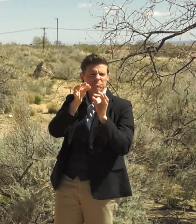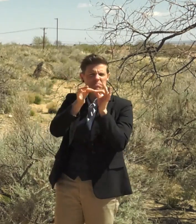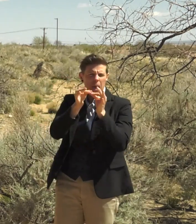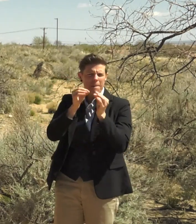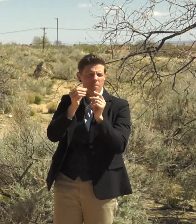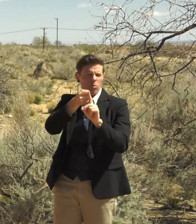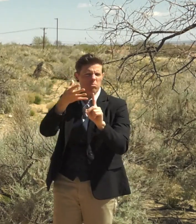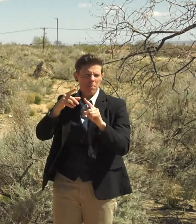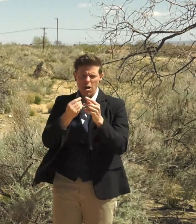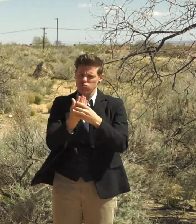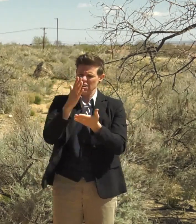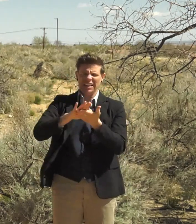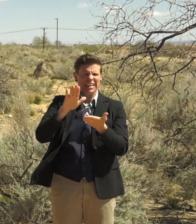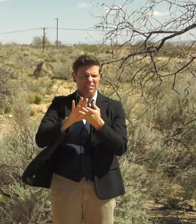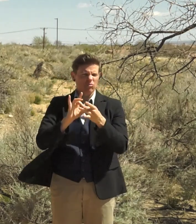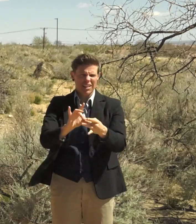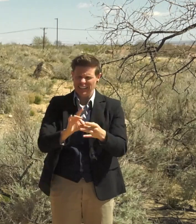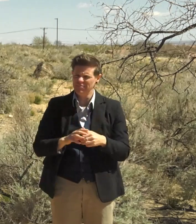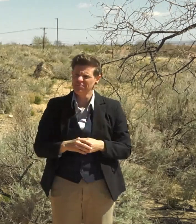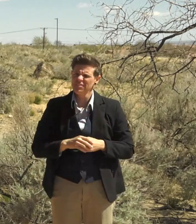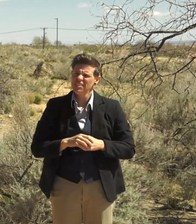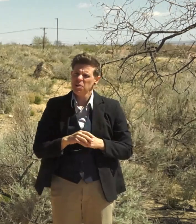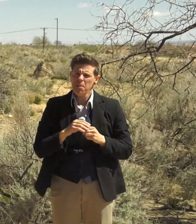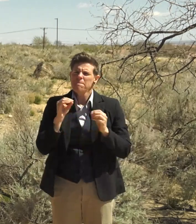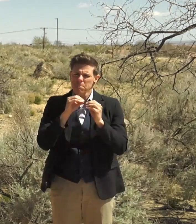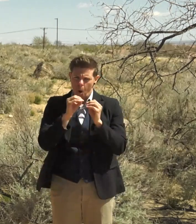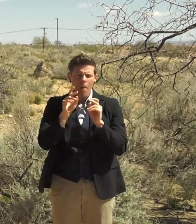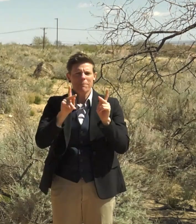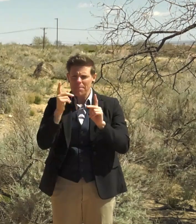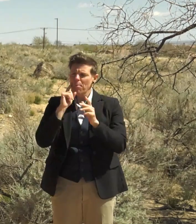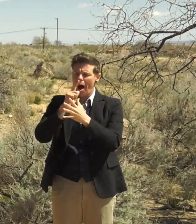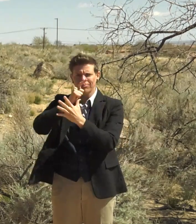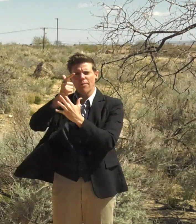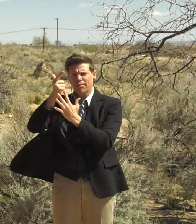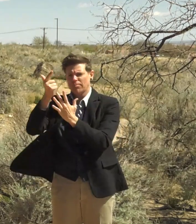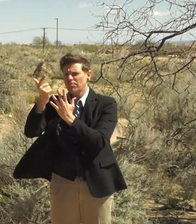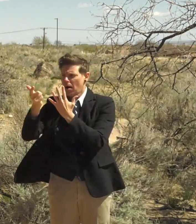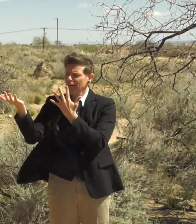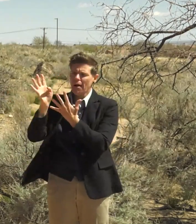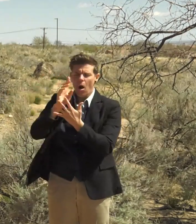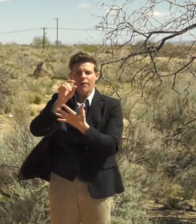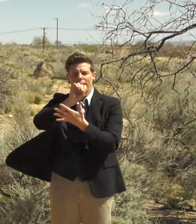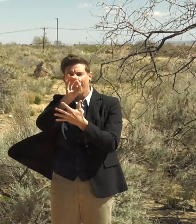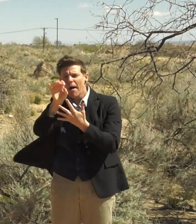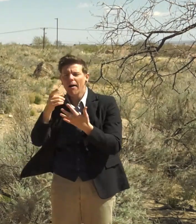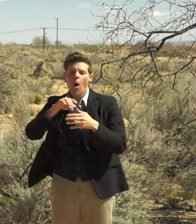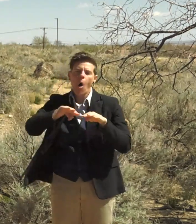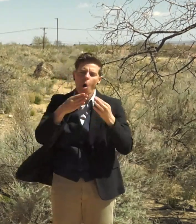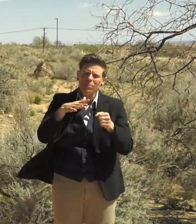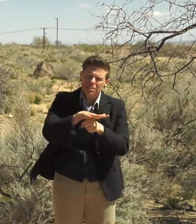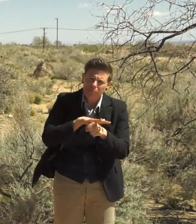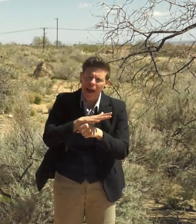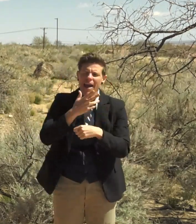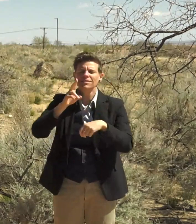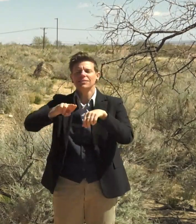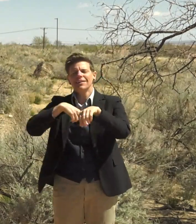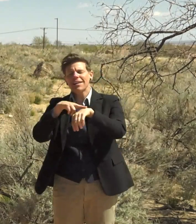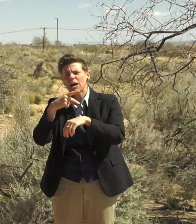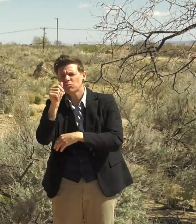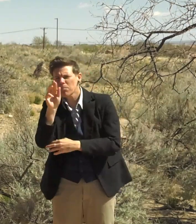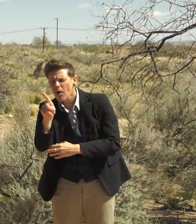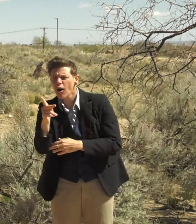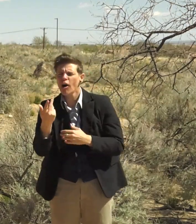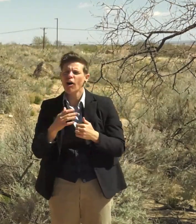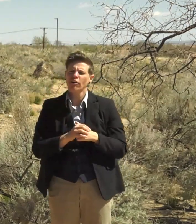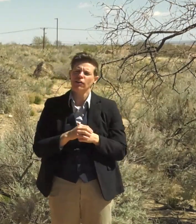about open space, national parks, city and county, as well as APD open space. And this is, of course,